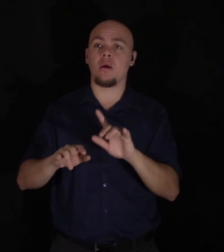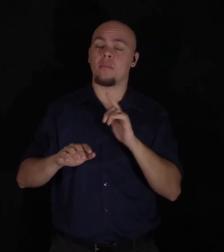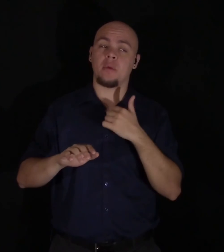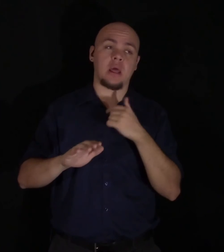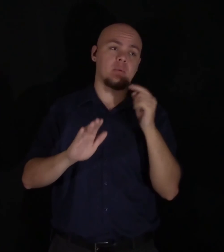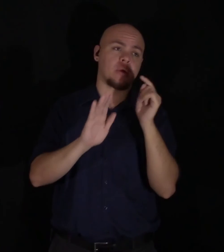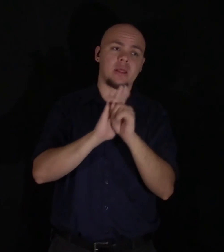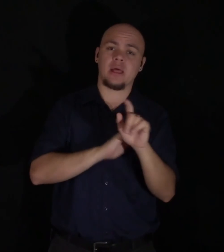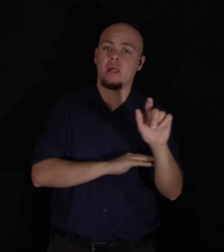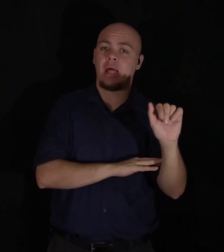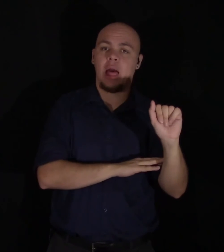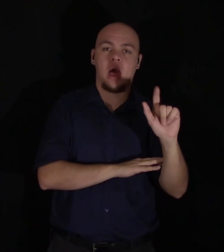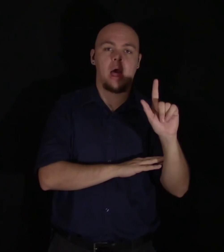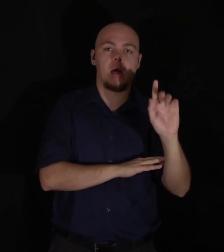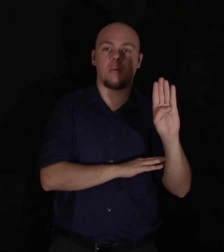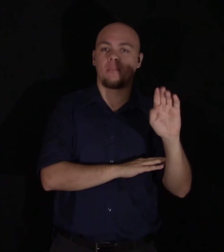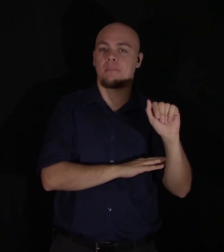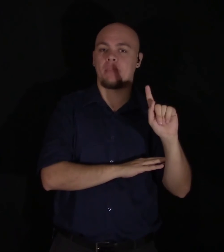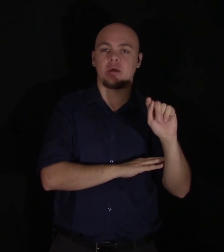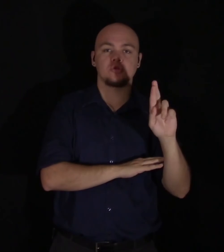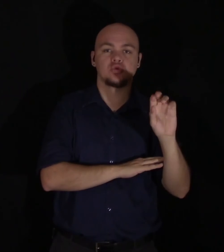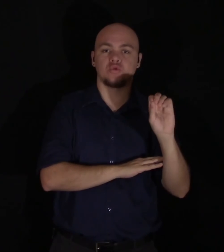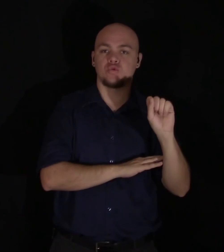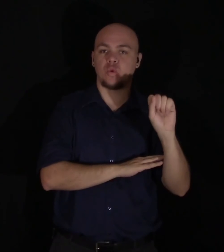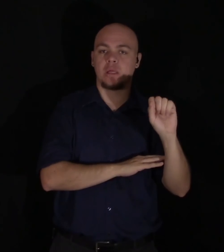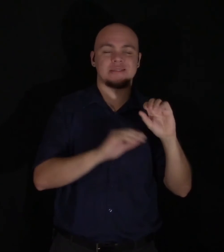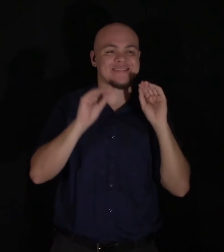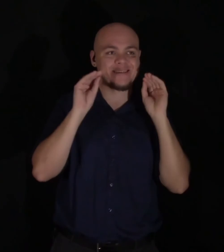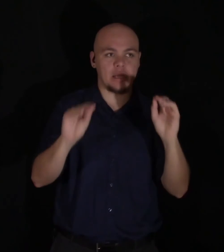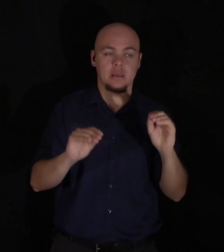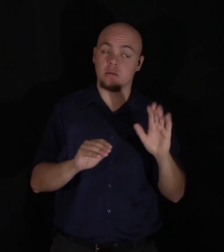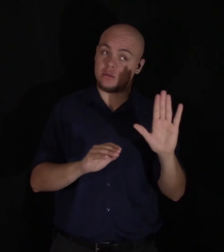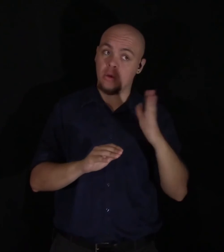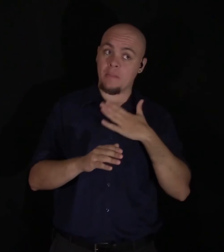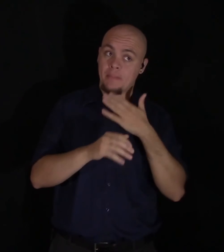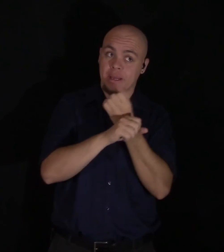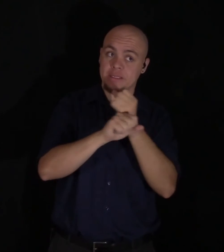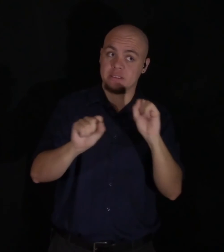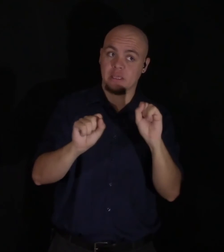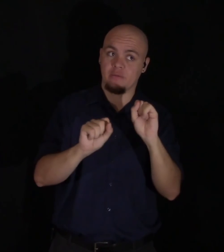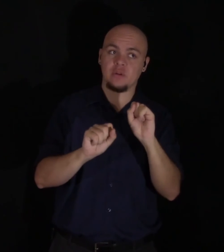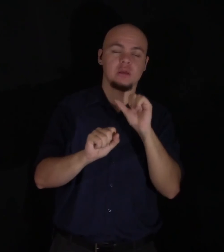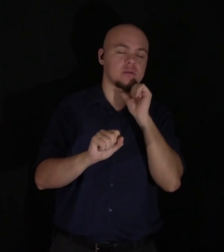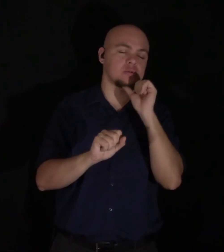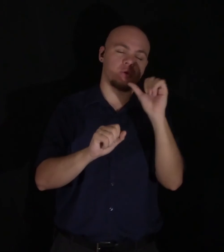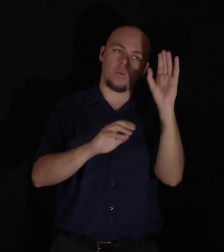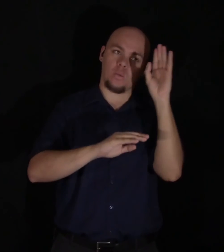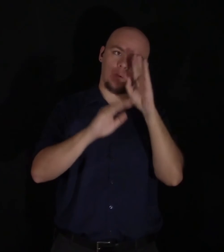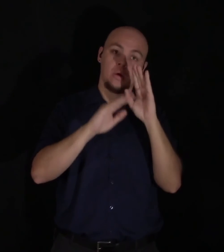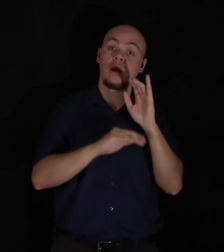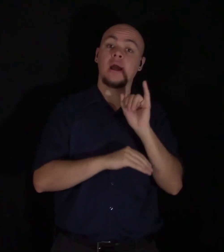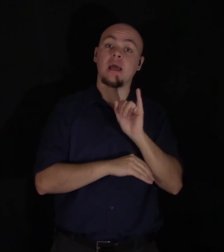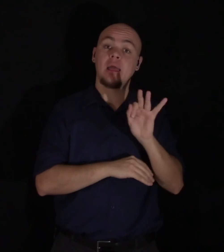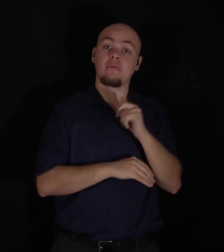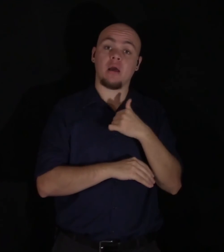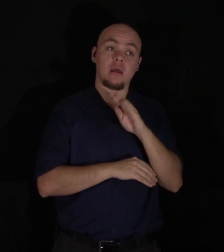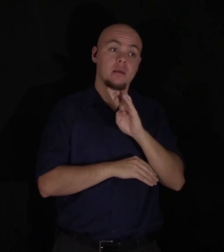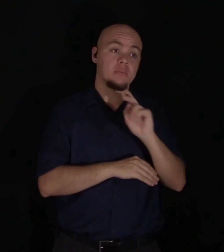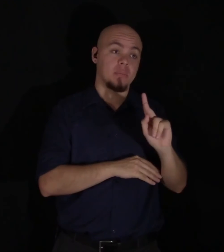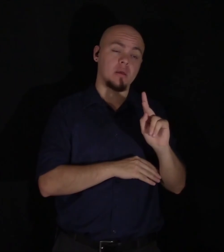albatross. Therefore do not be alarmed for my safety, or if I should come back to you as worn and woeful